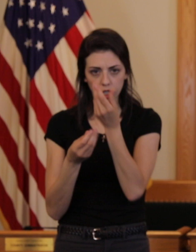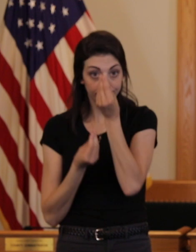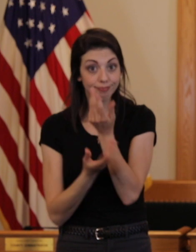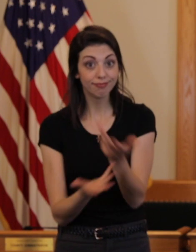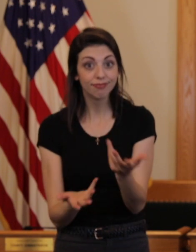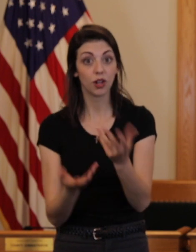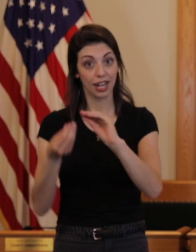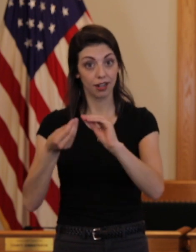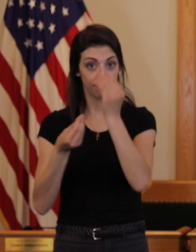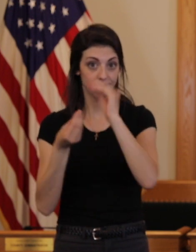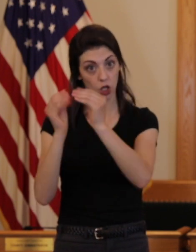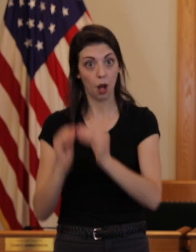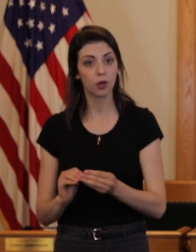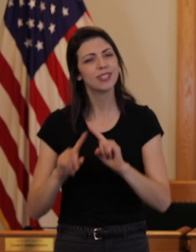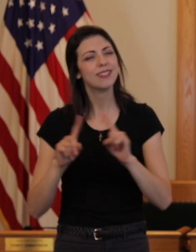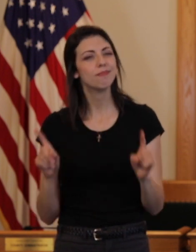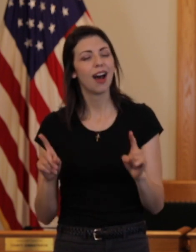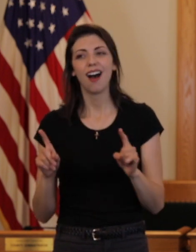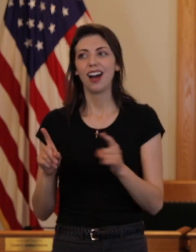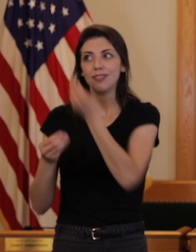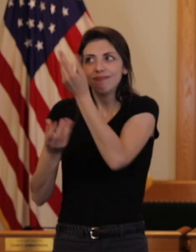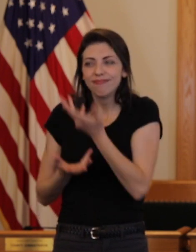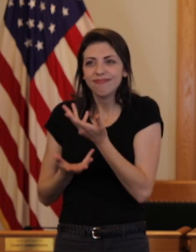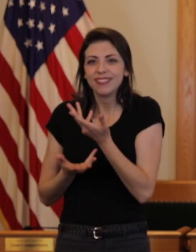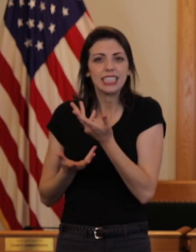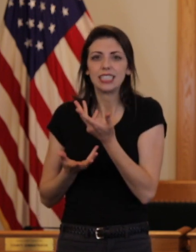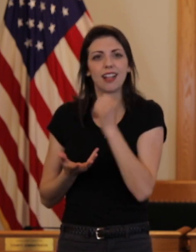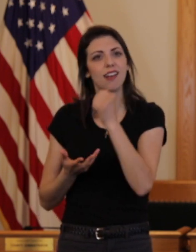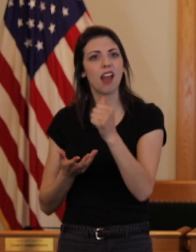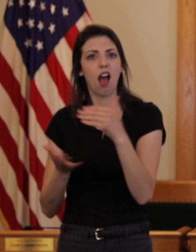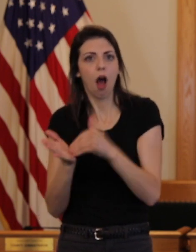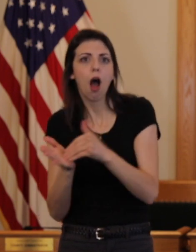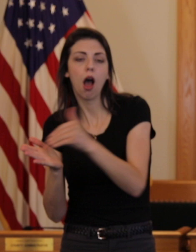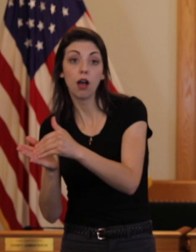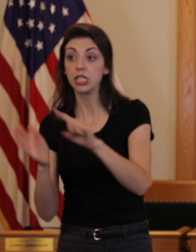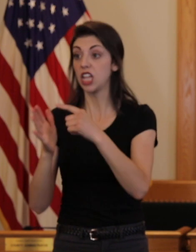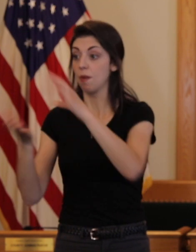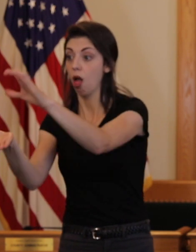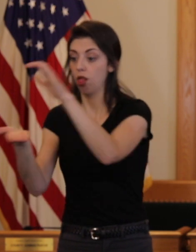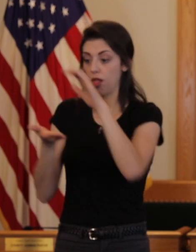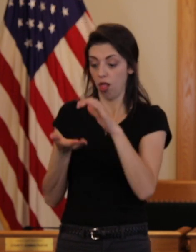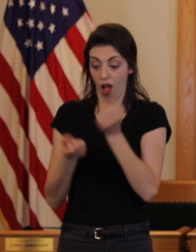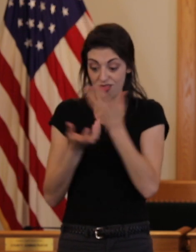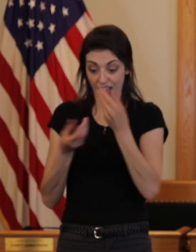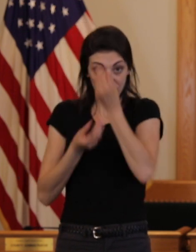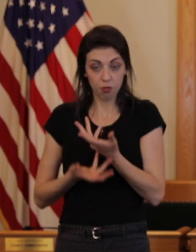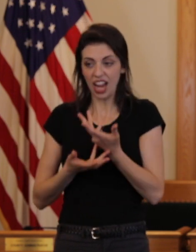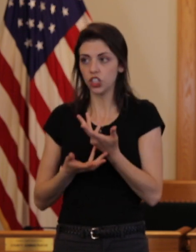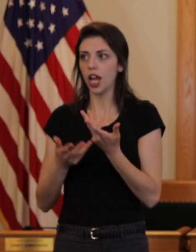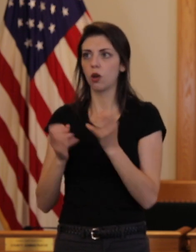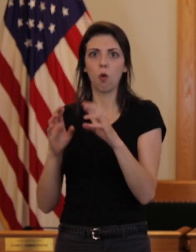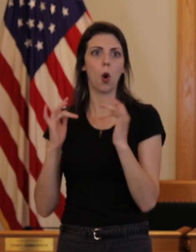information to you. However, we've been receiving this data in batches, so at times we get nothing and other times we get several